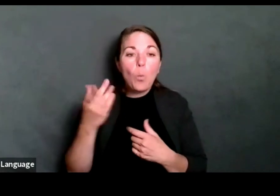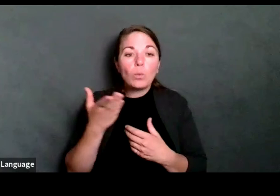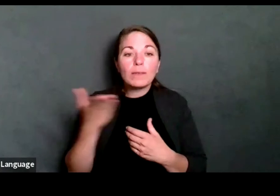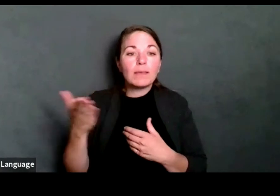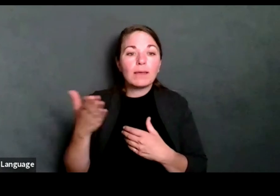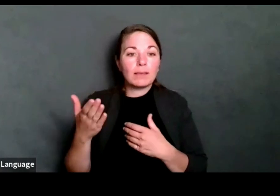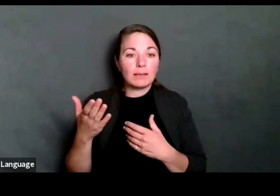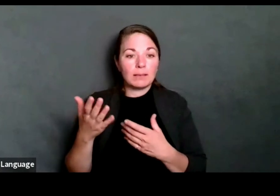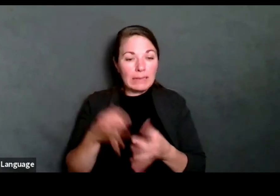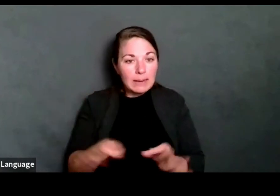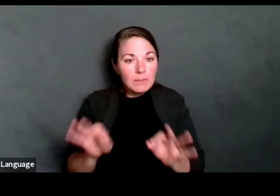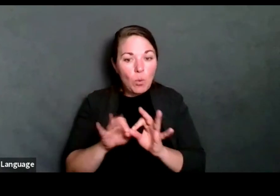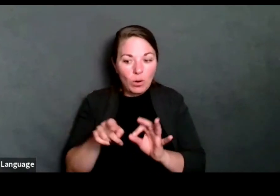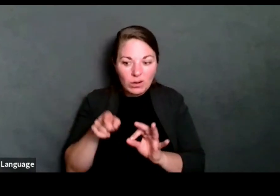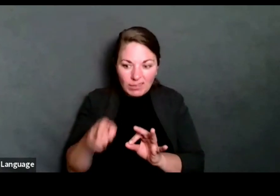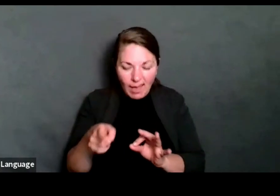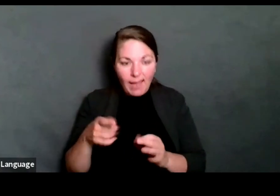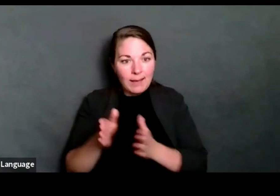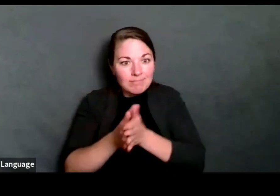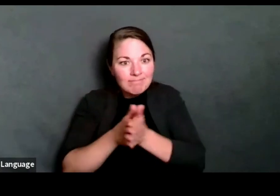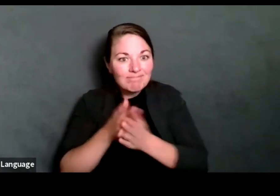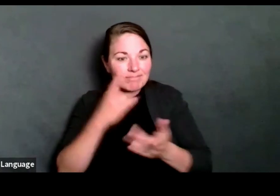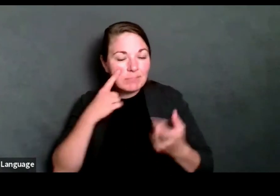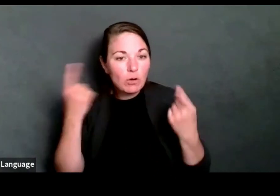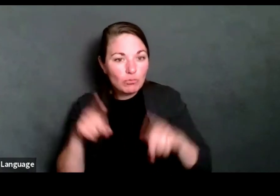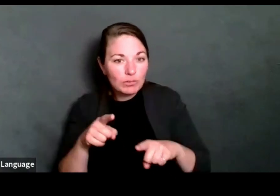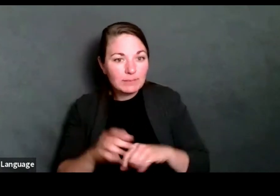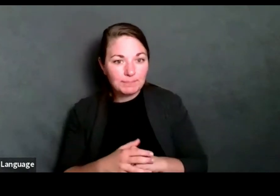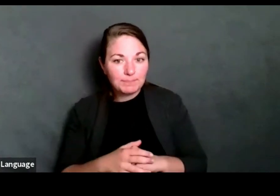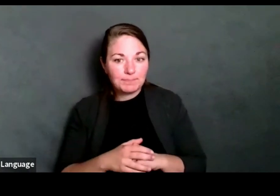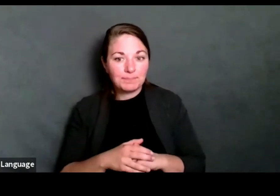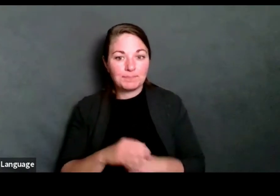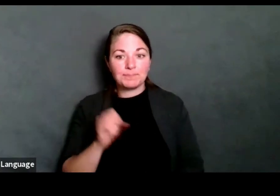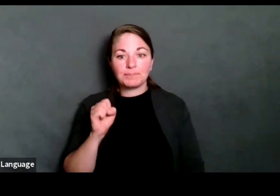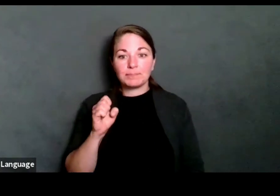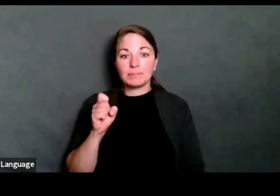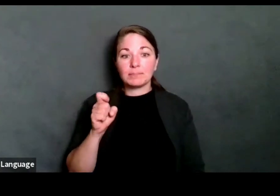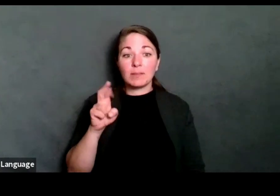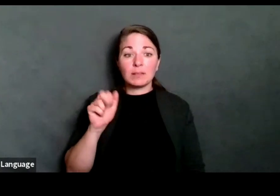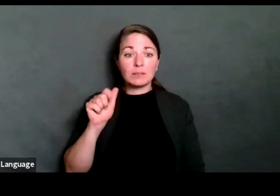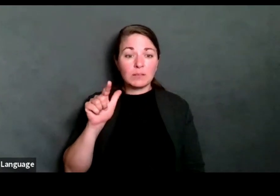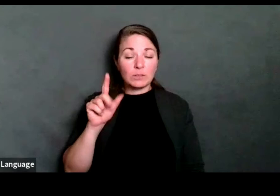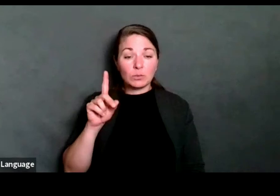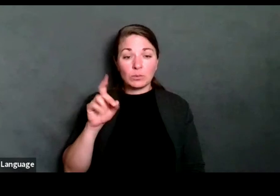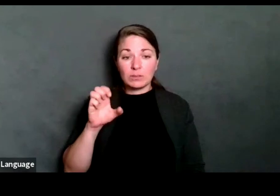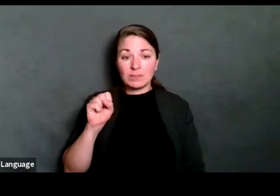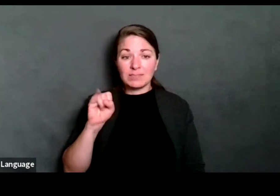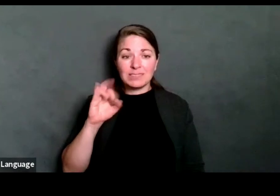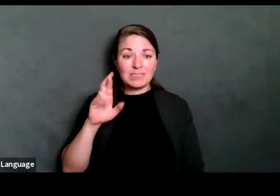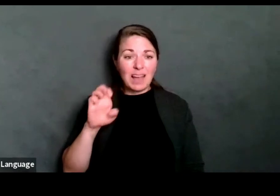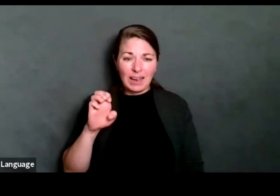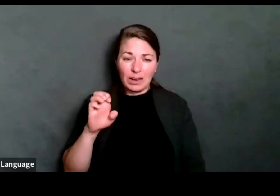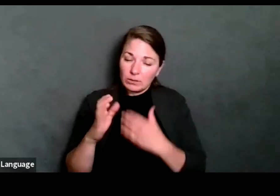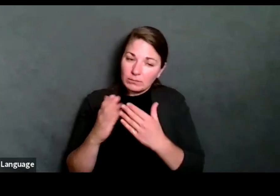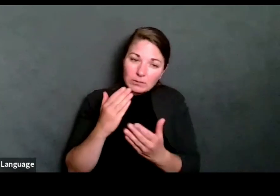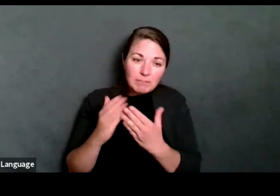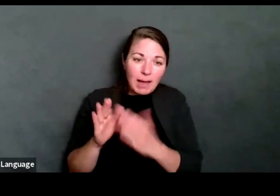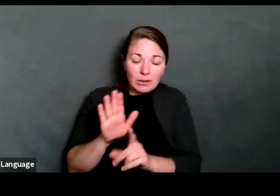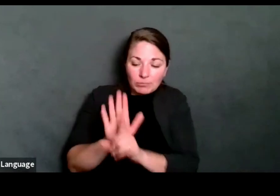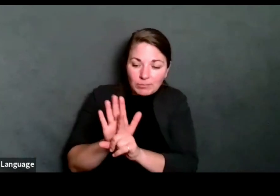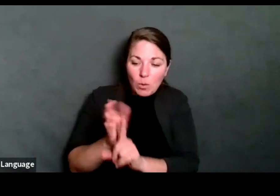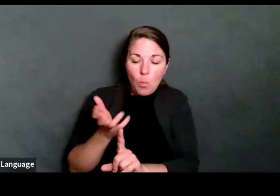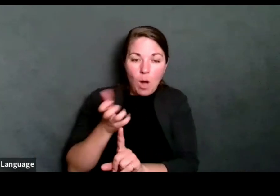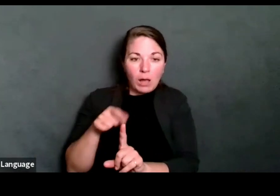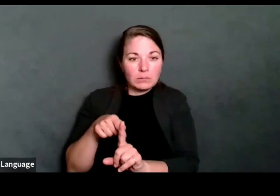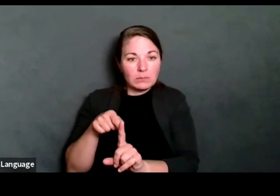their enthusiastic consent. Sexual desire is morally neutral as long as it is consent-based. And